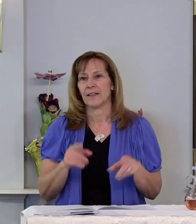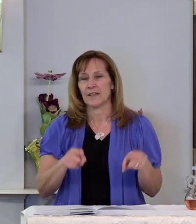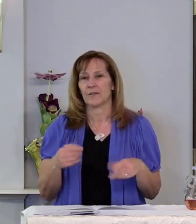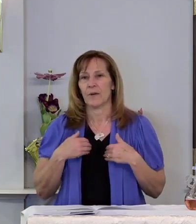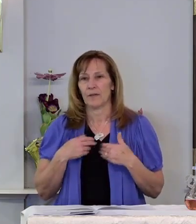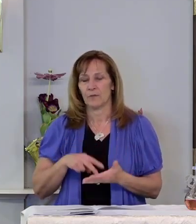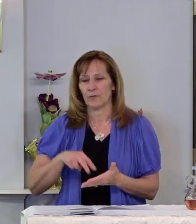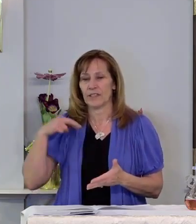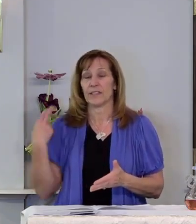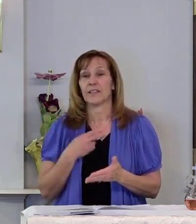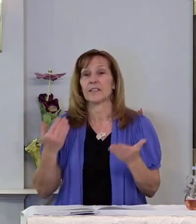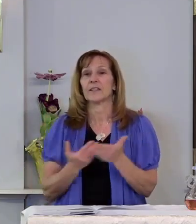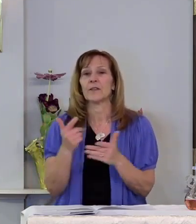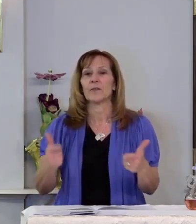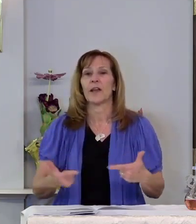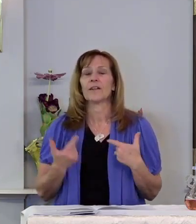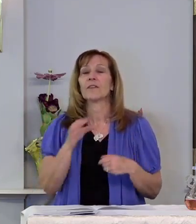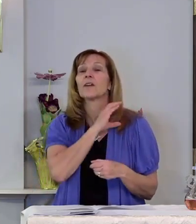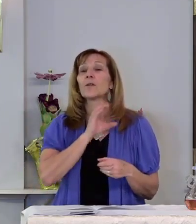Let us share the Lord's peace.